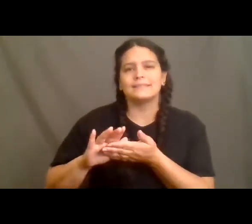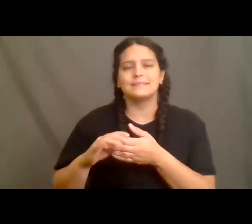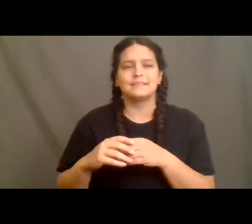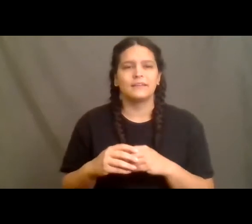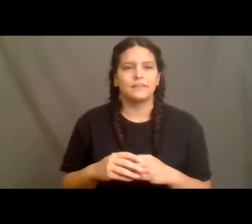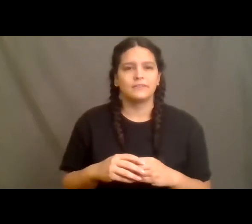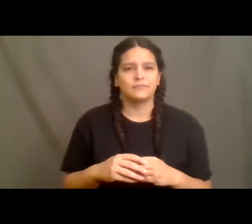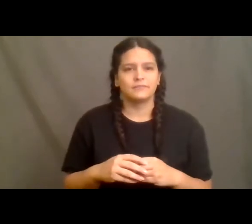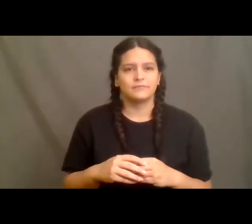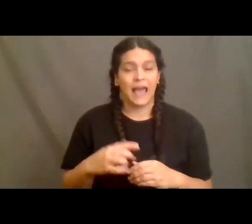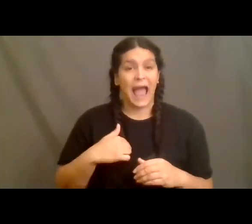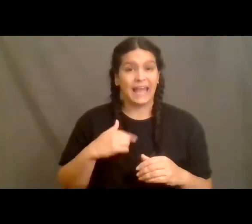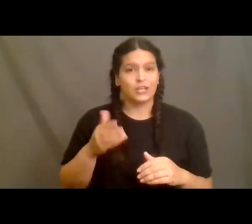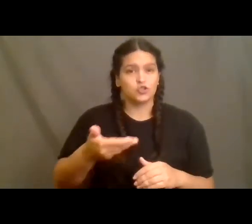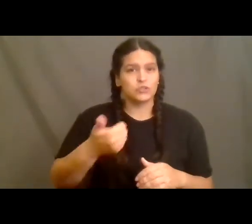introduced myself to you.